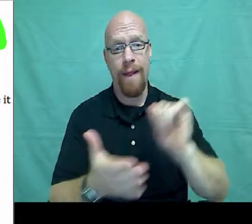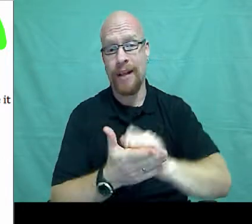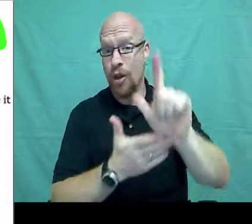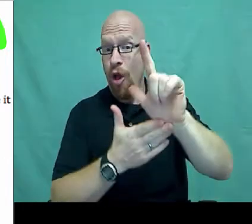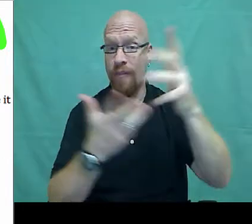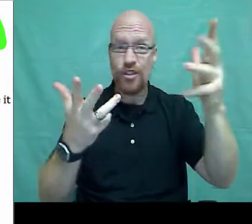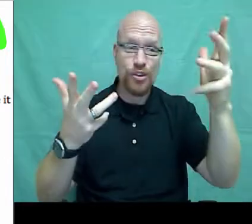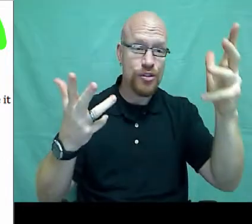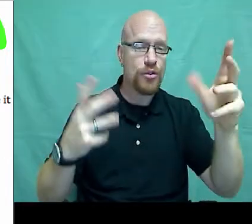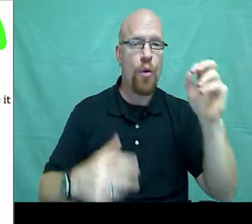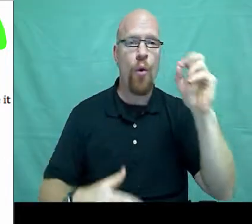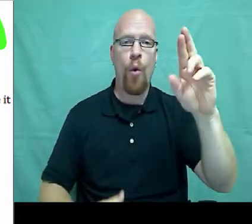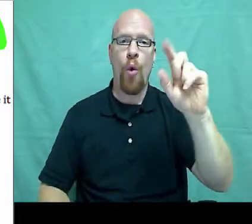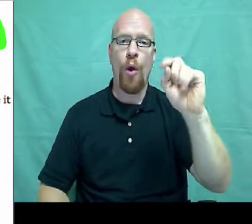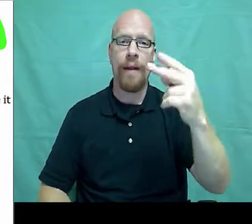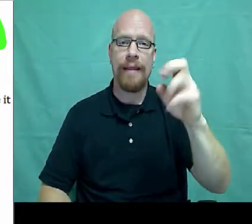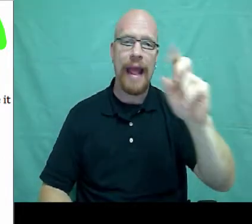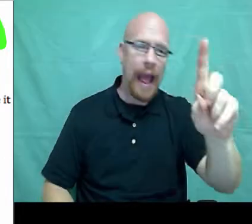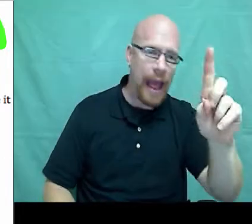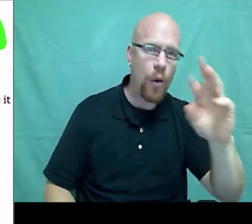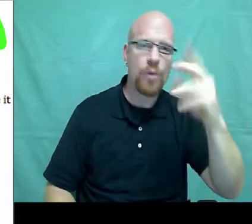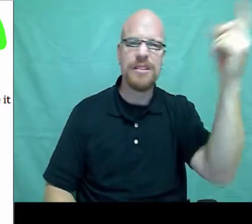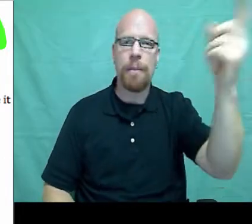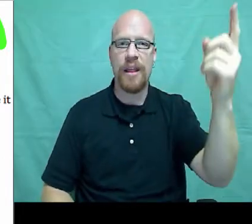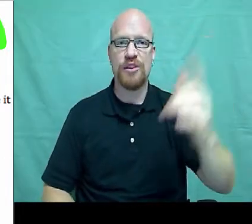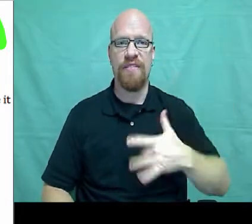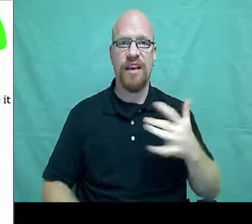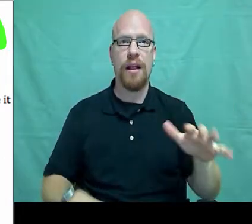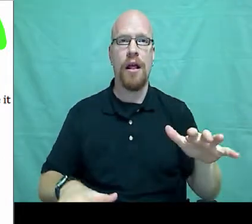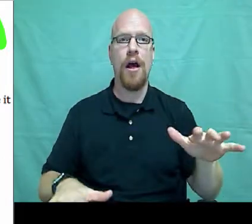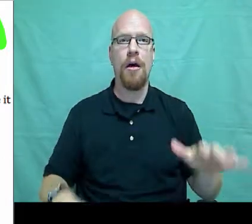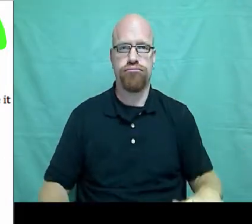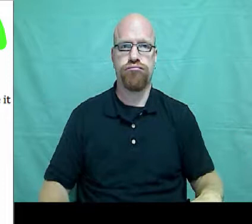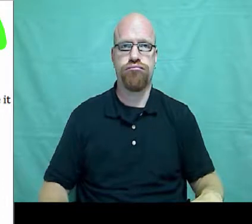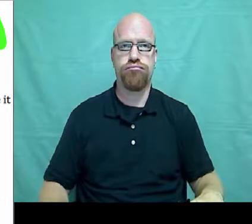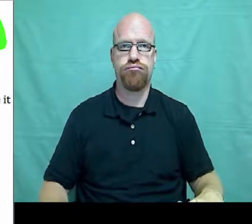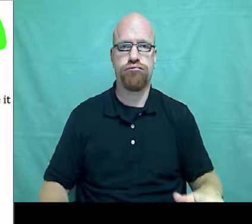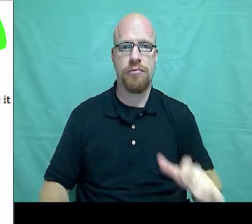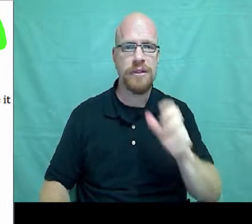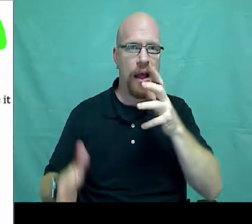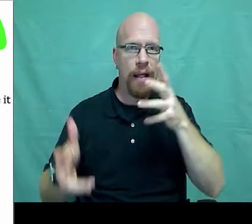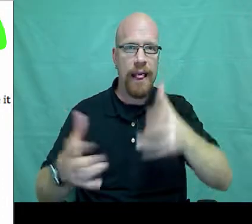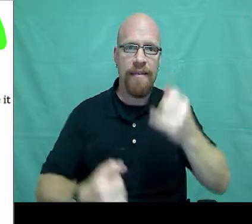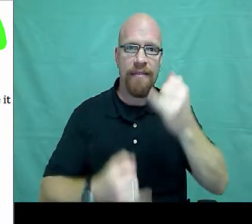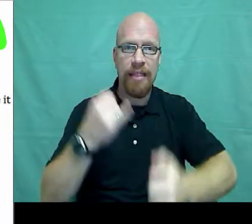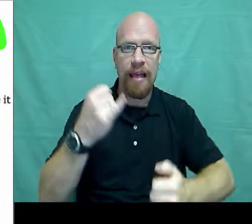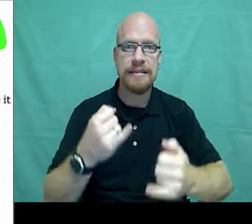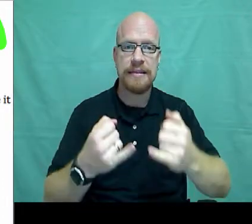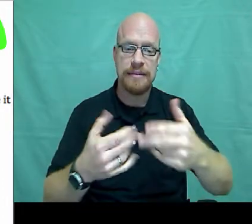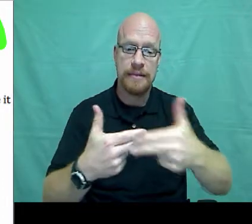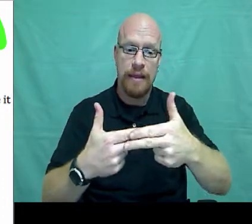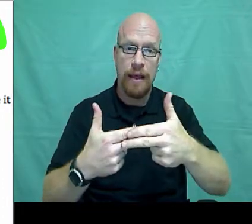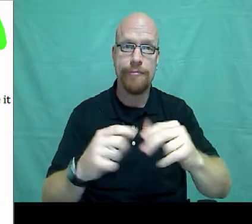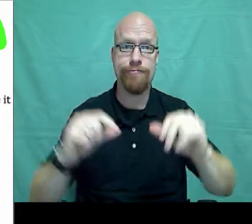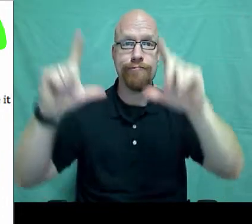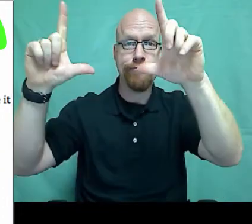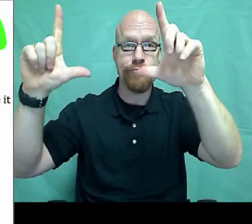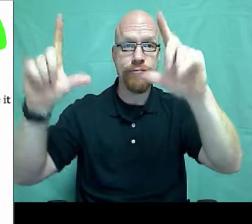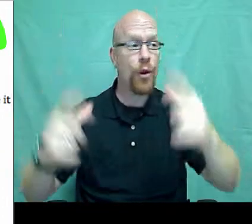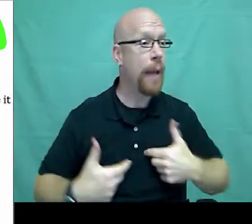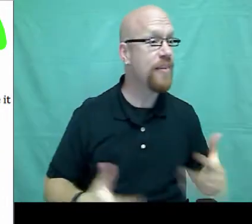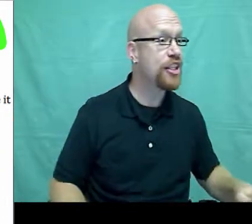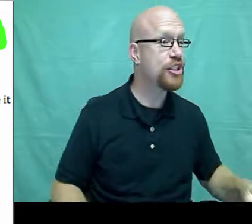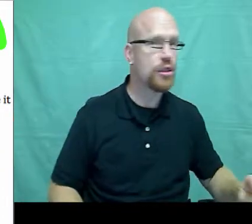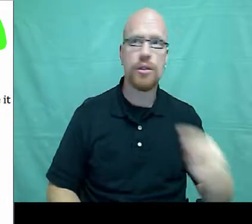like here. That's all, folks. Or the end, or thank you, or whatever, because it gives your audience a